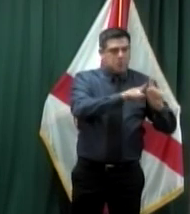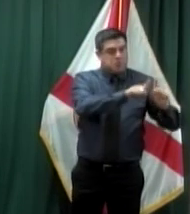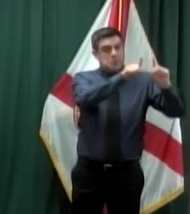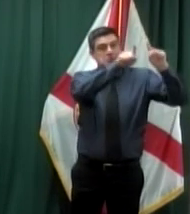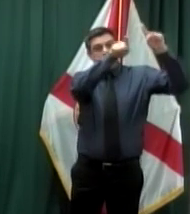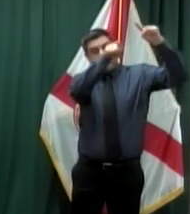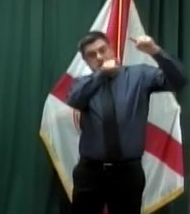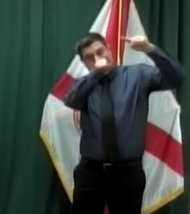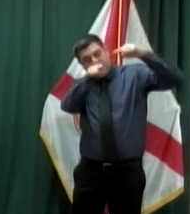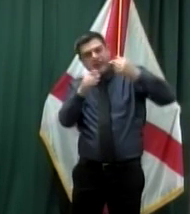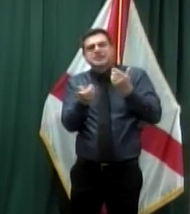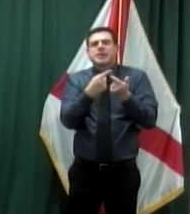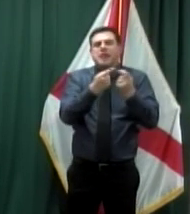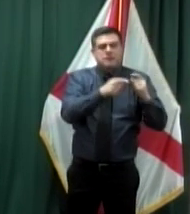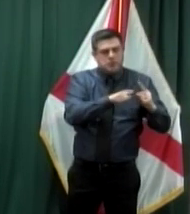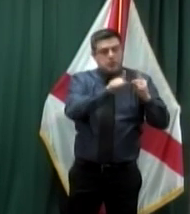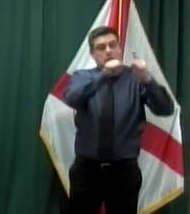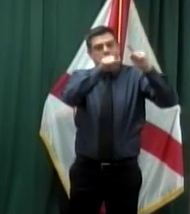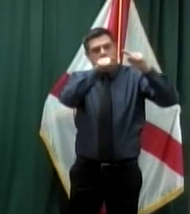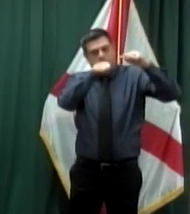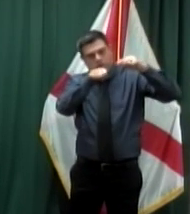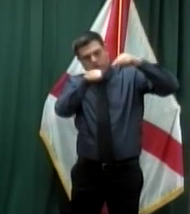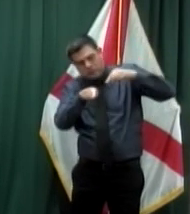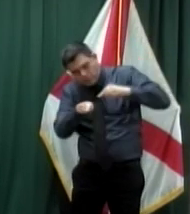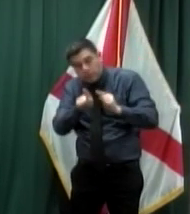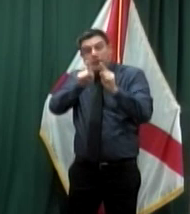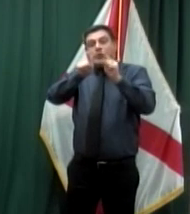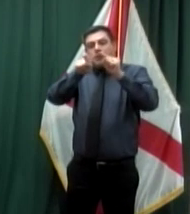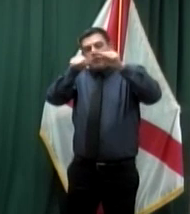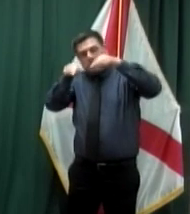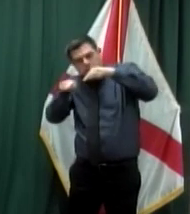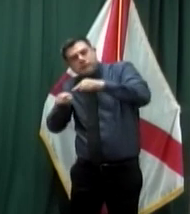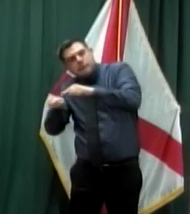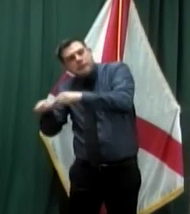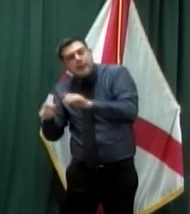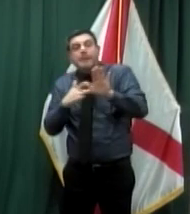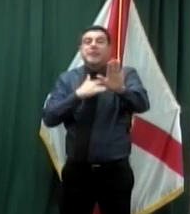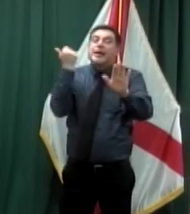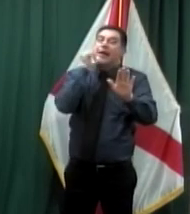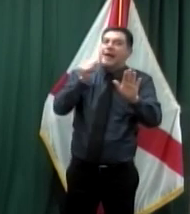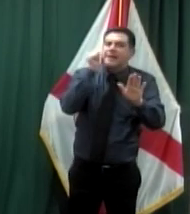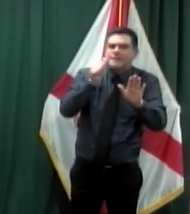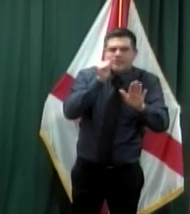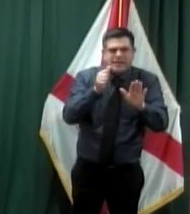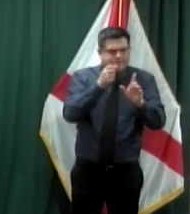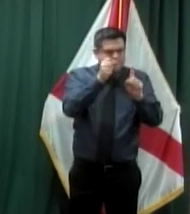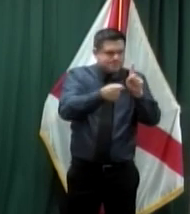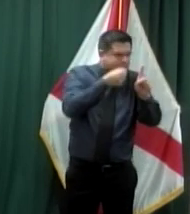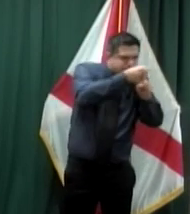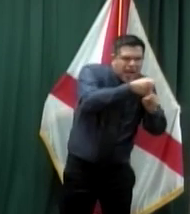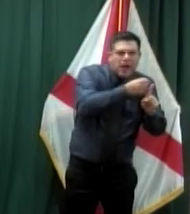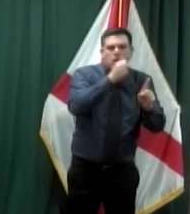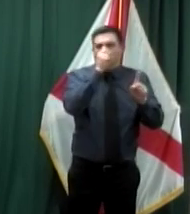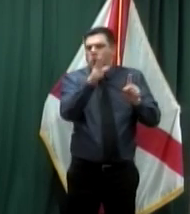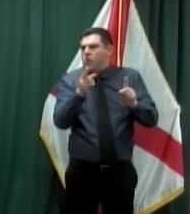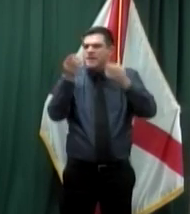on average, on a daily basis, we are receiving 0 to 5 reported cases a day. So, so this is